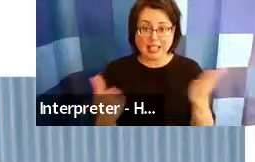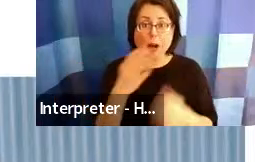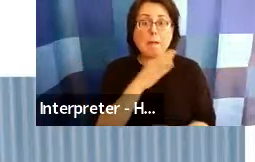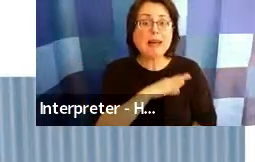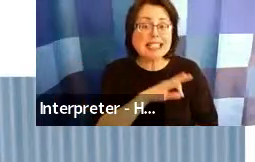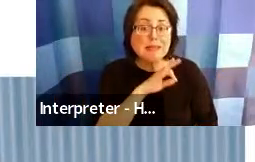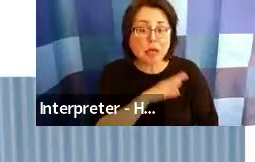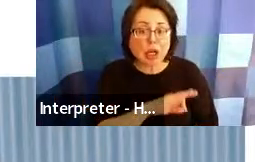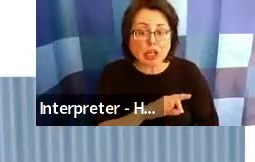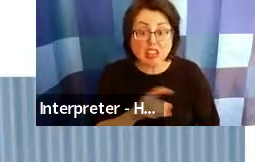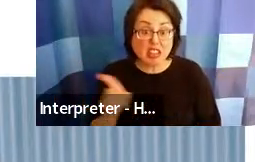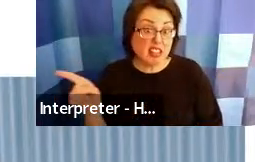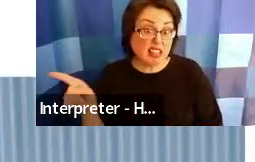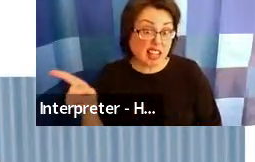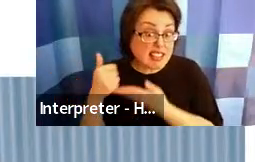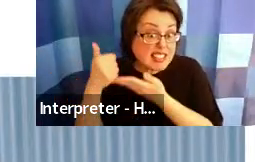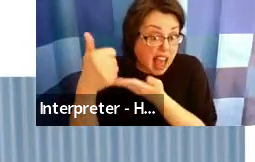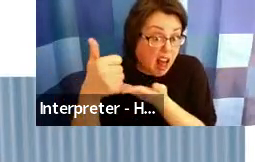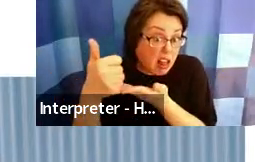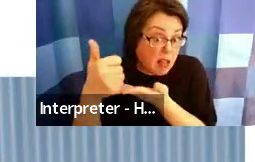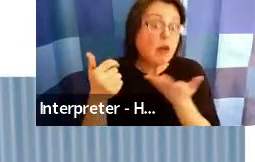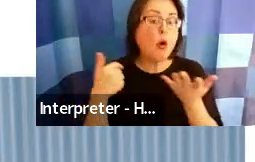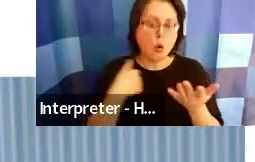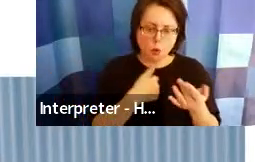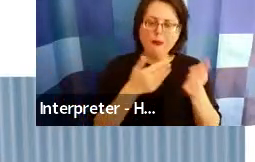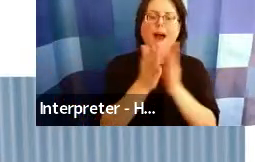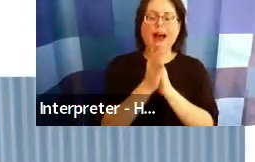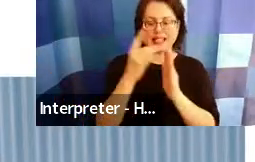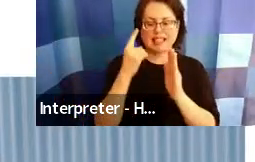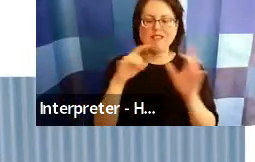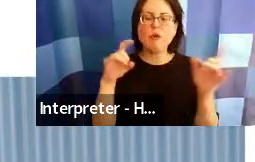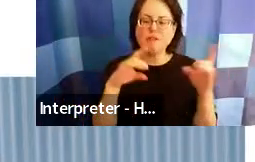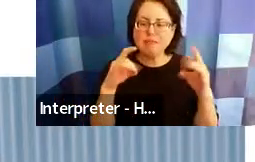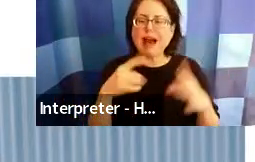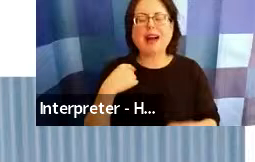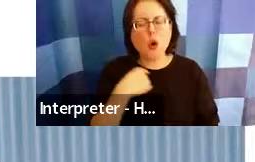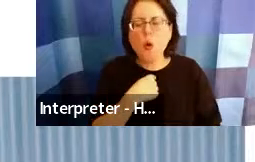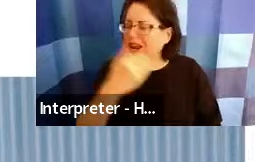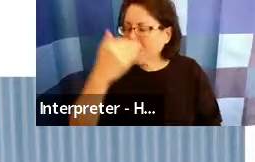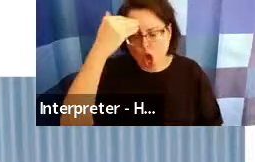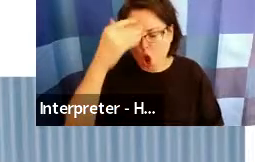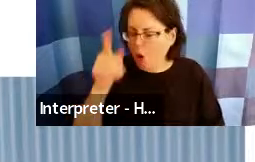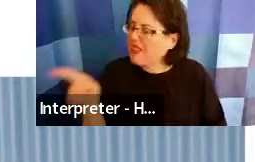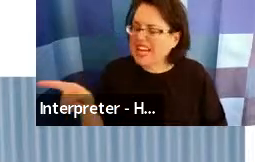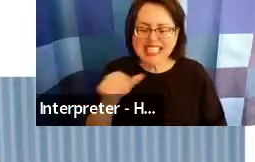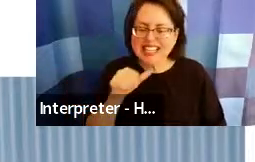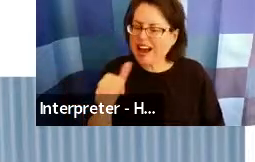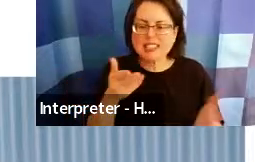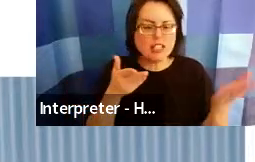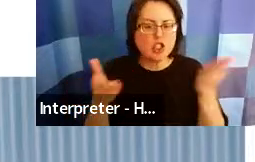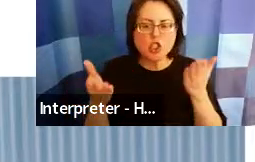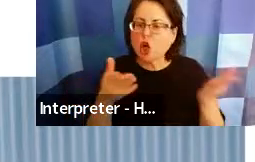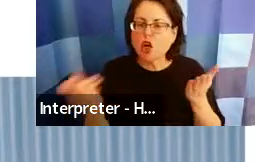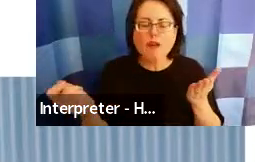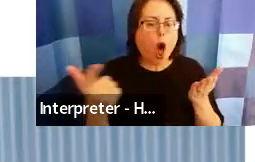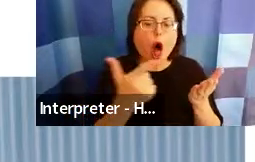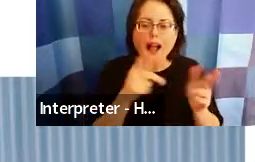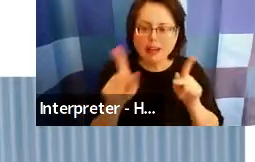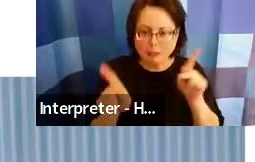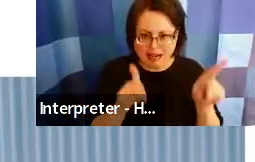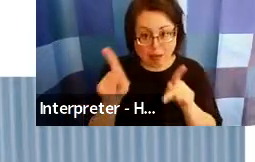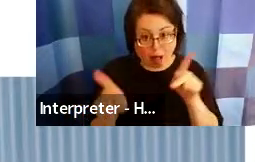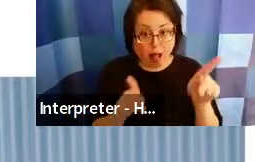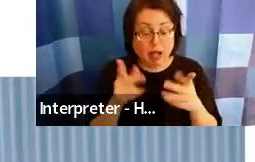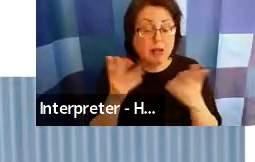whether this is a helpful addition, and understanding that it's not one that serves every concern that someone might have with an